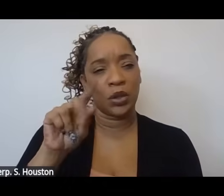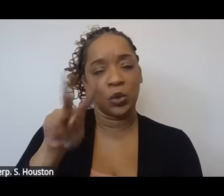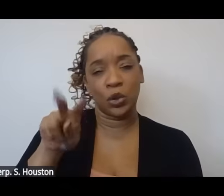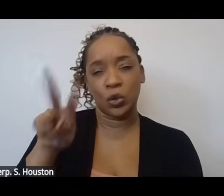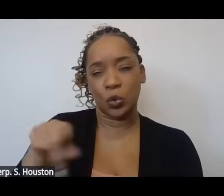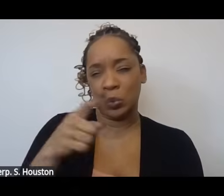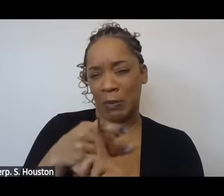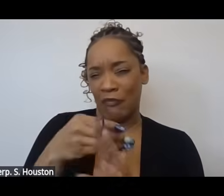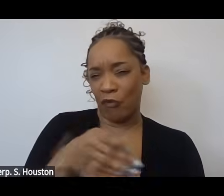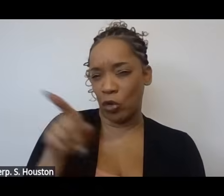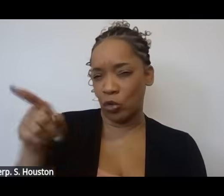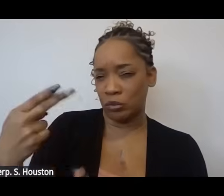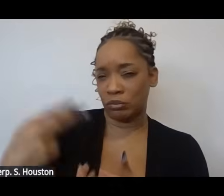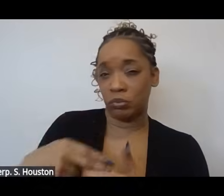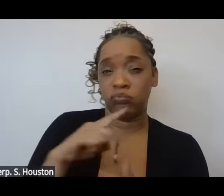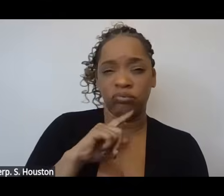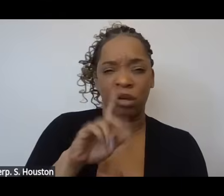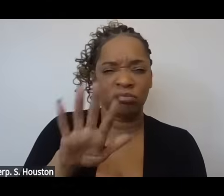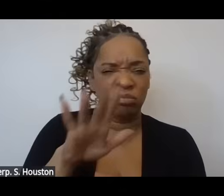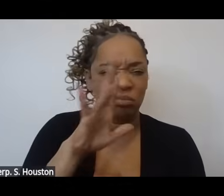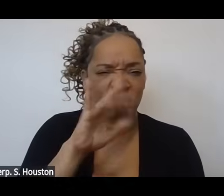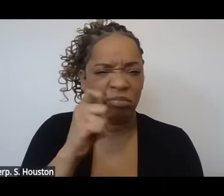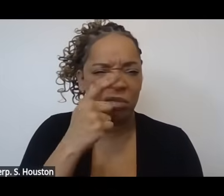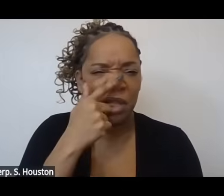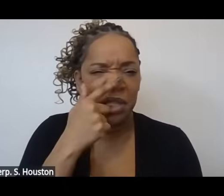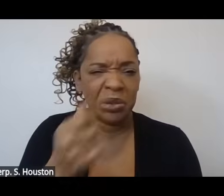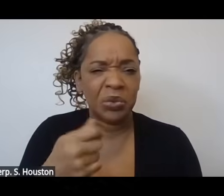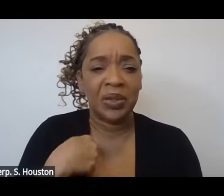it was so interesting. I see Jeanette back there.